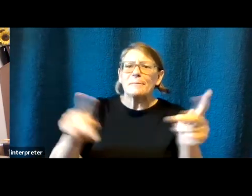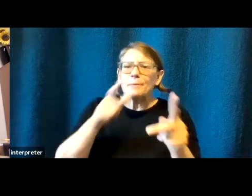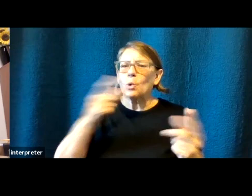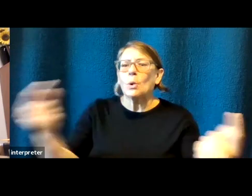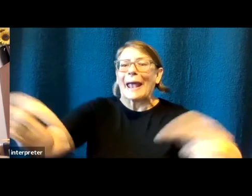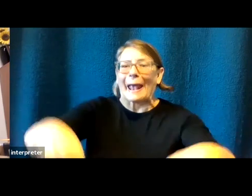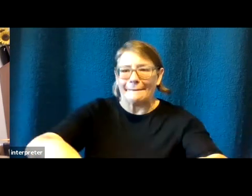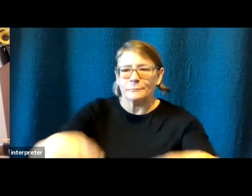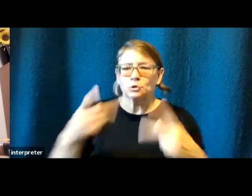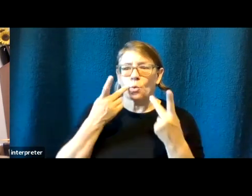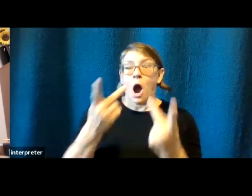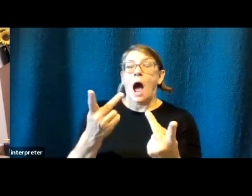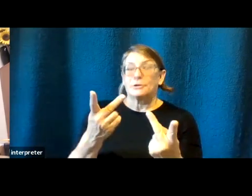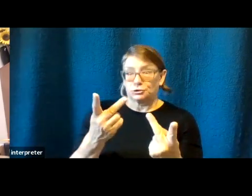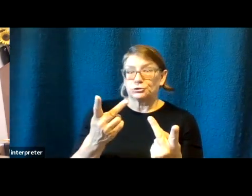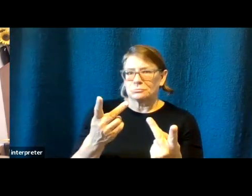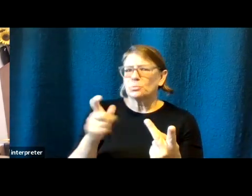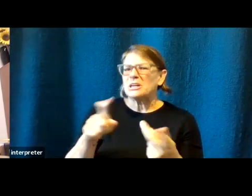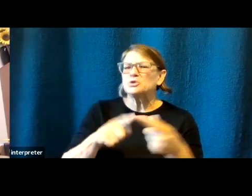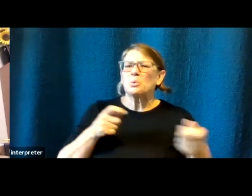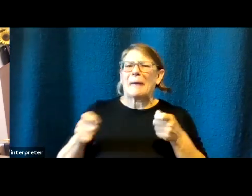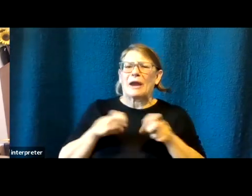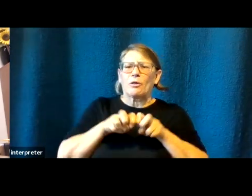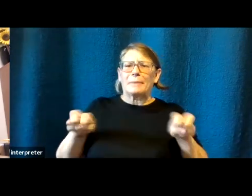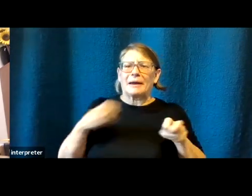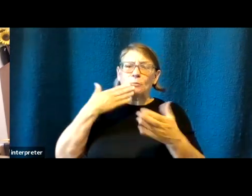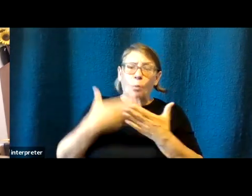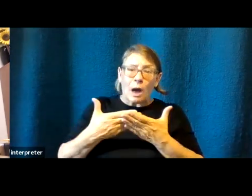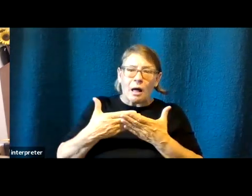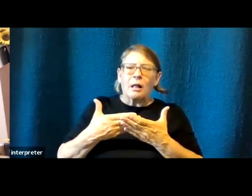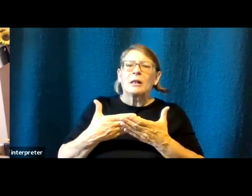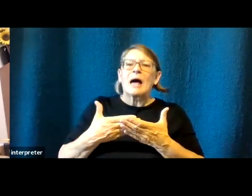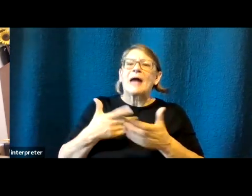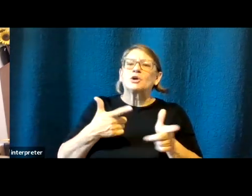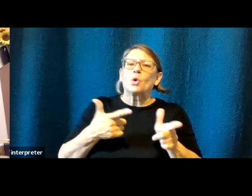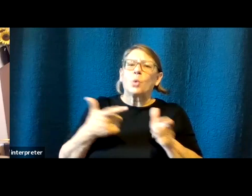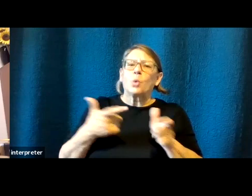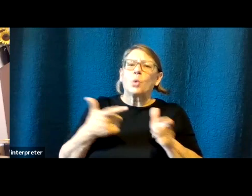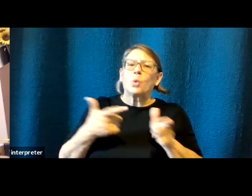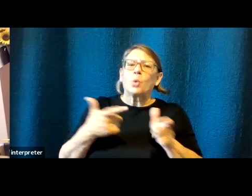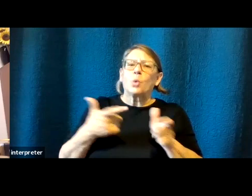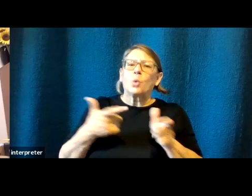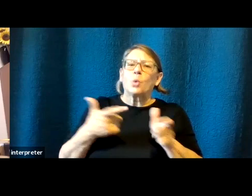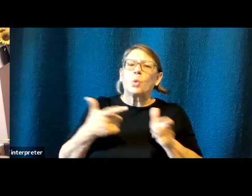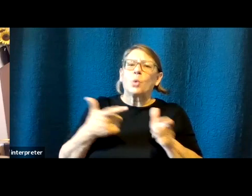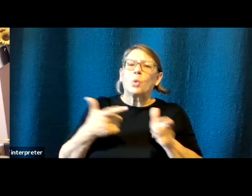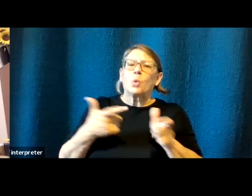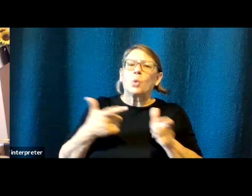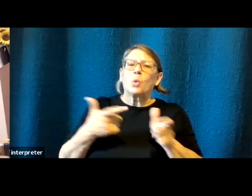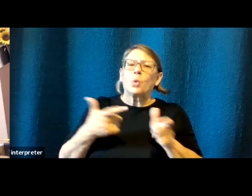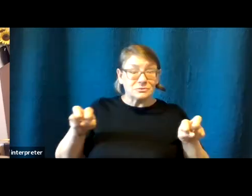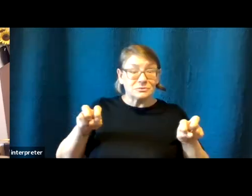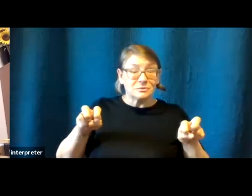have to manage the panel well and move quickly from the panel and the issues that the panel raises